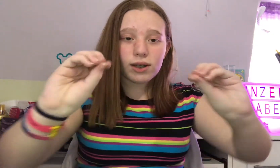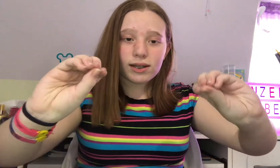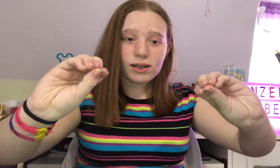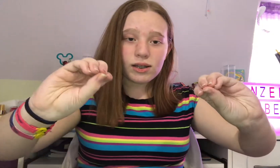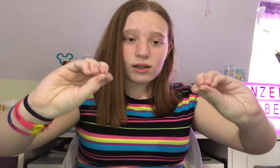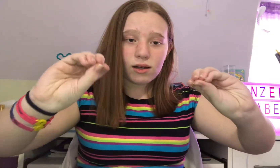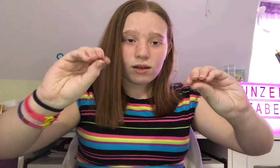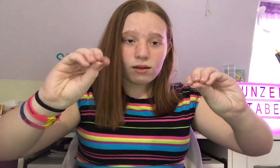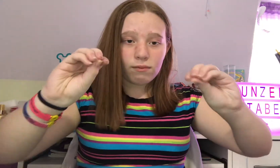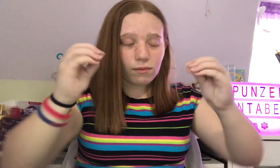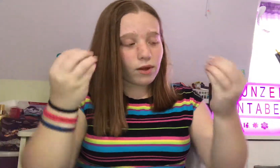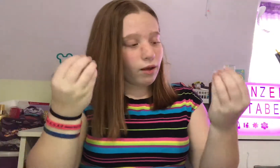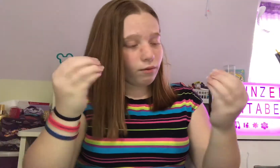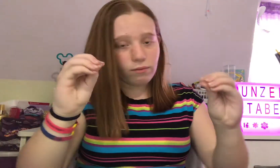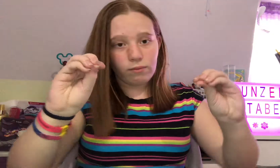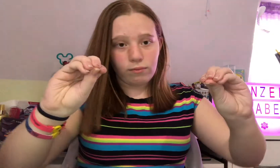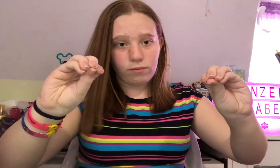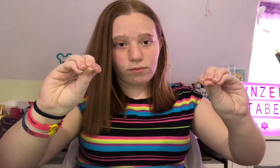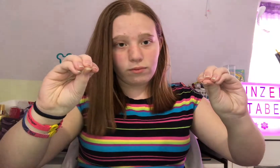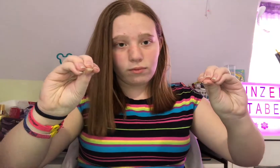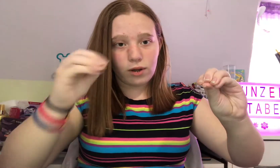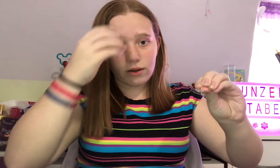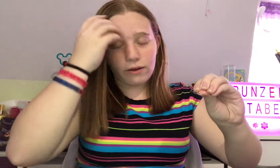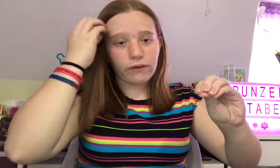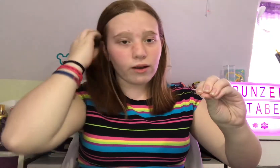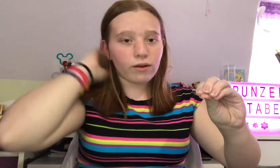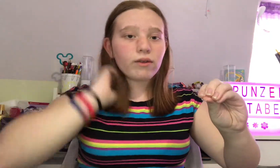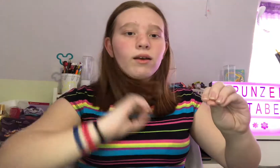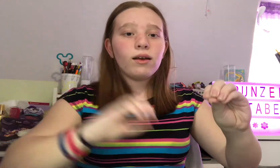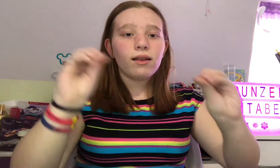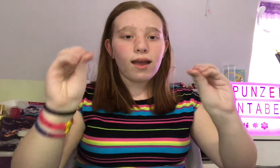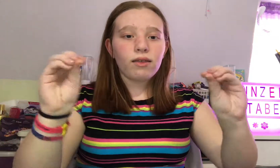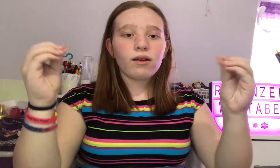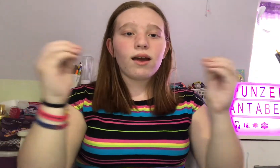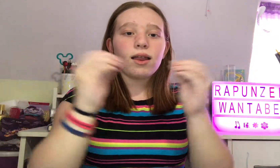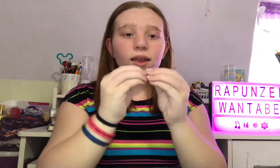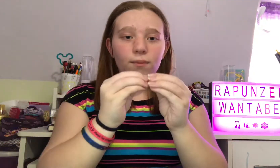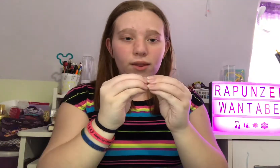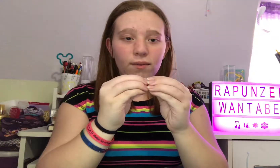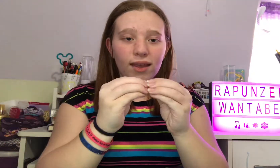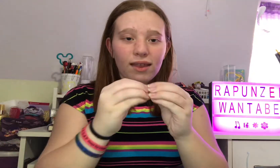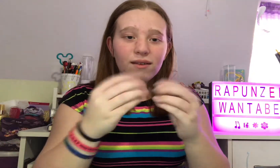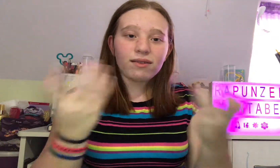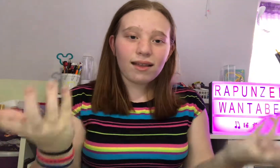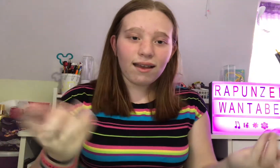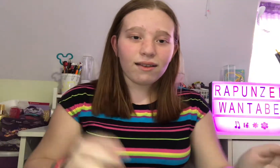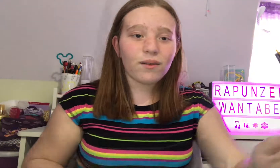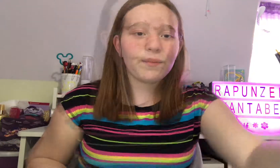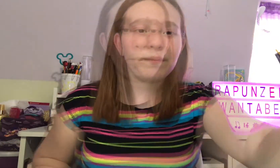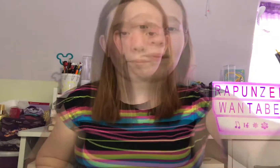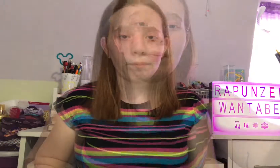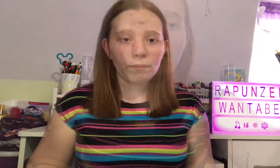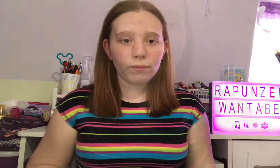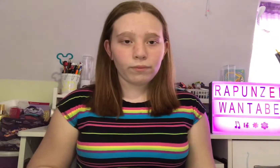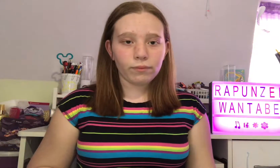is, you know, all your fingers together, and then you put them together. That's how you do it.